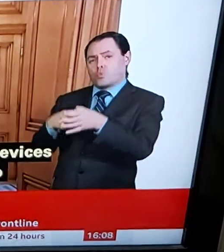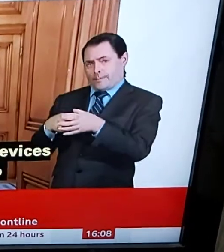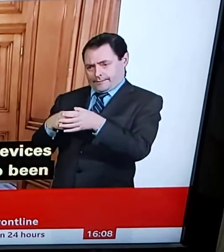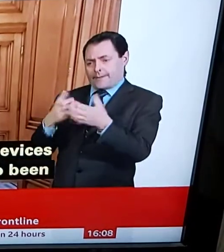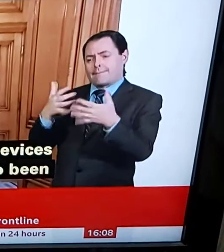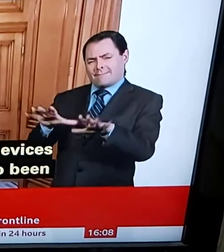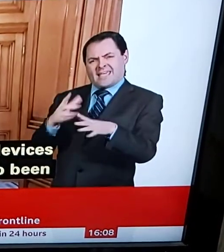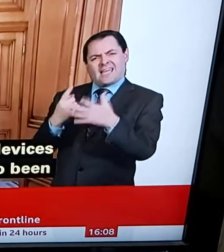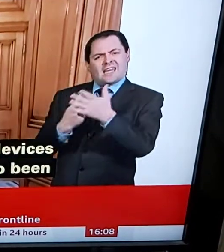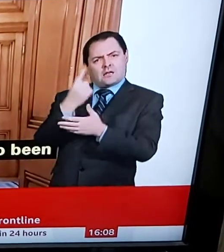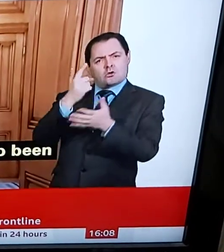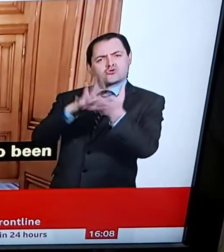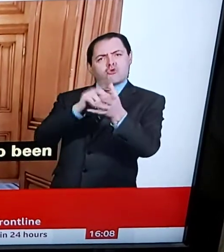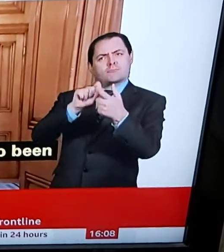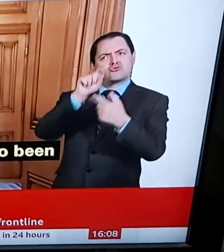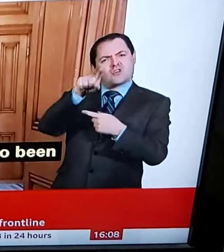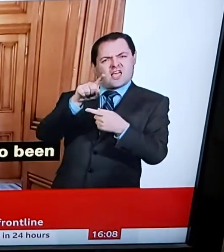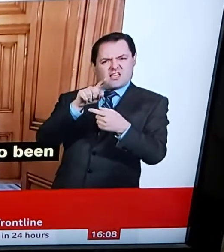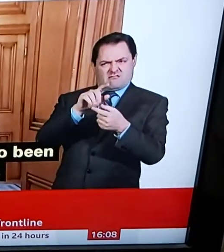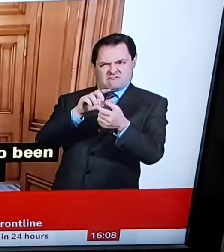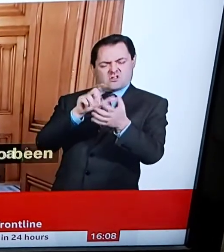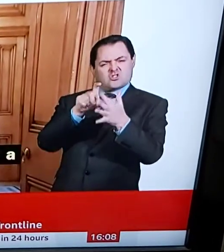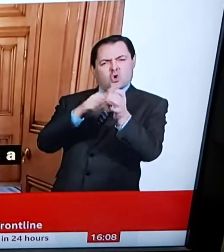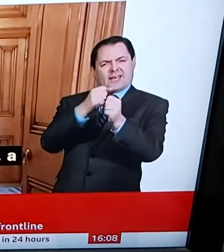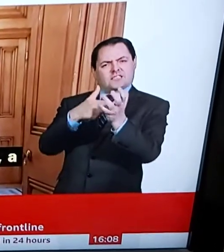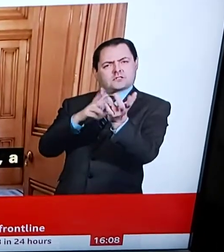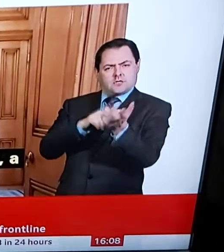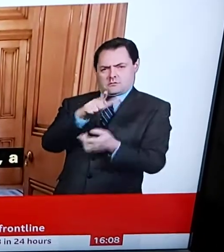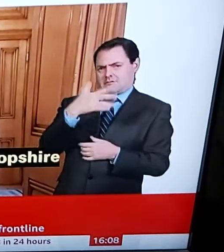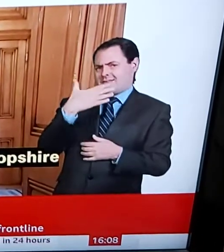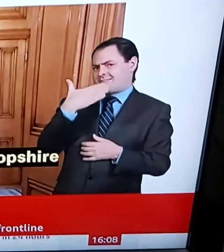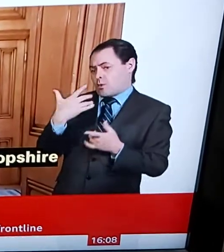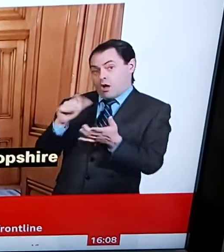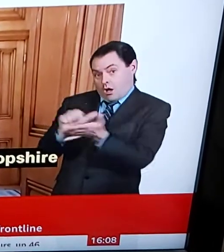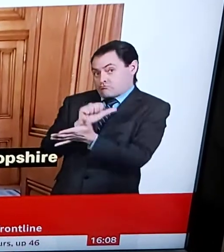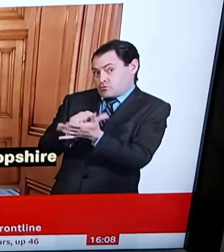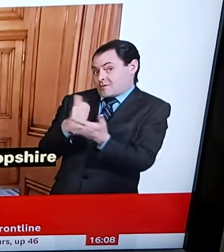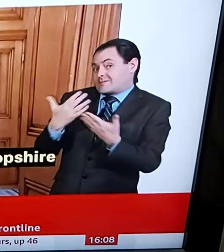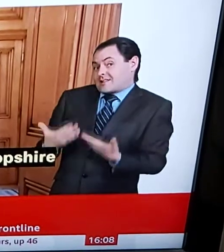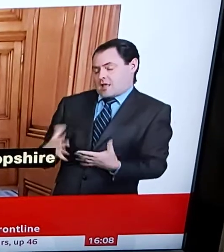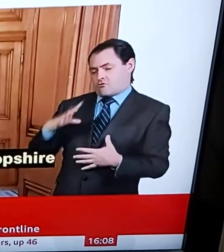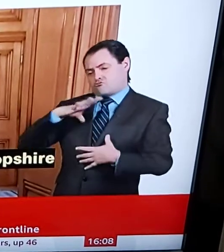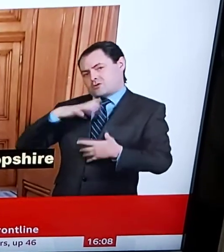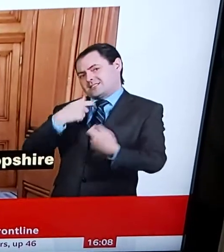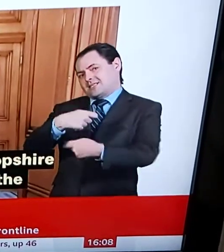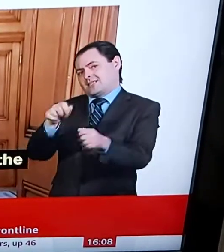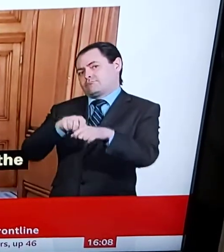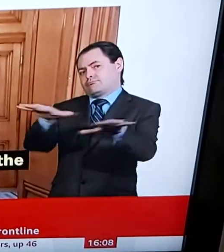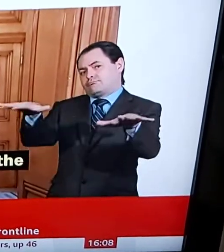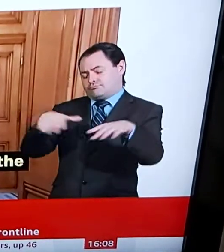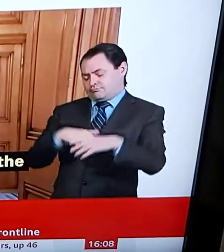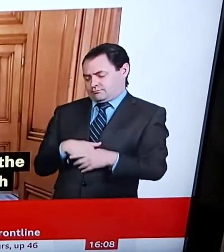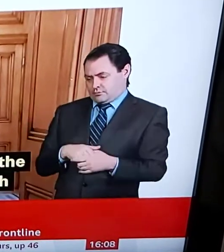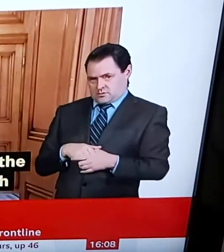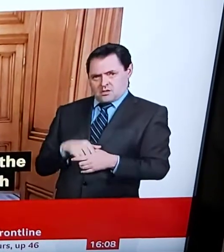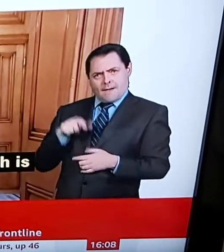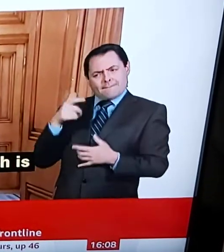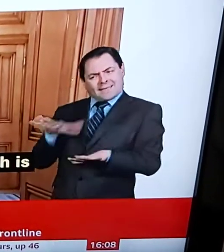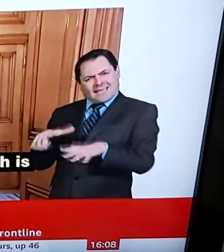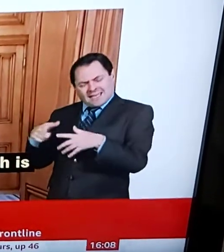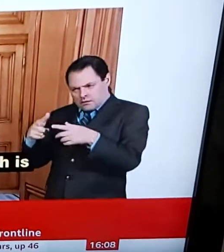in Shropshire. These have been approved by the regulator. The initial dispatch is the result of scaled-up manufacturing of an existing